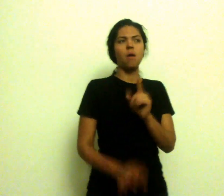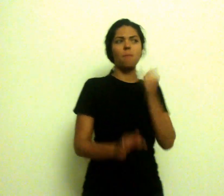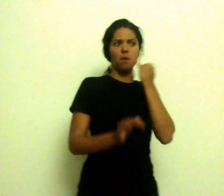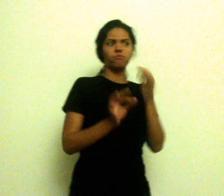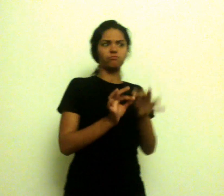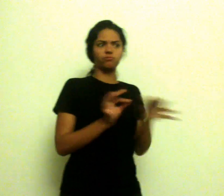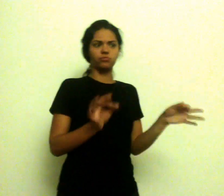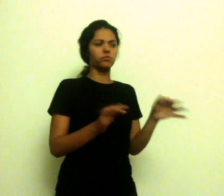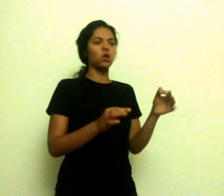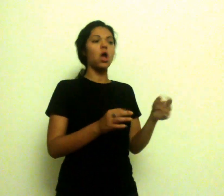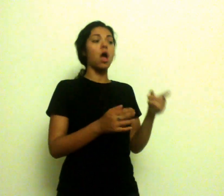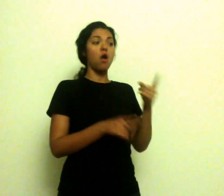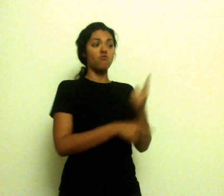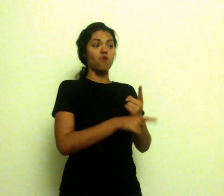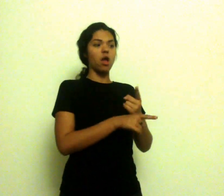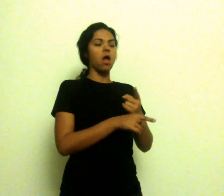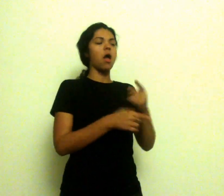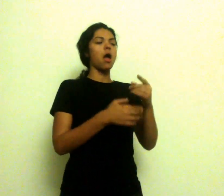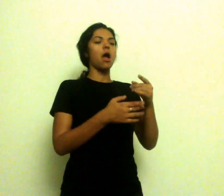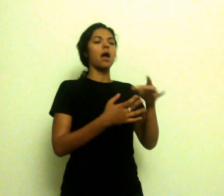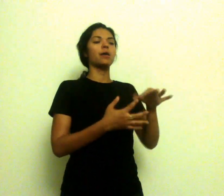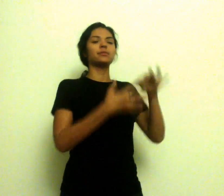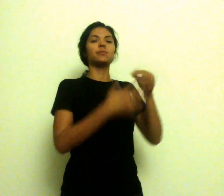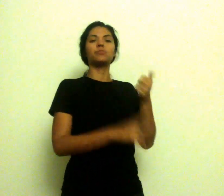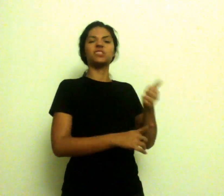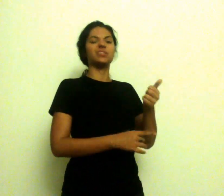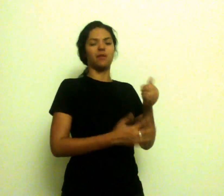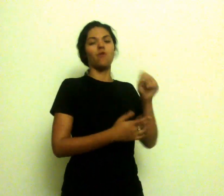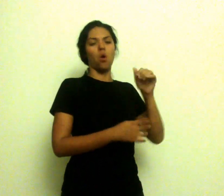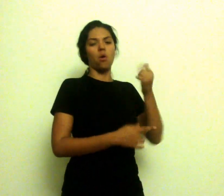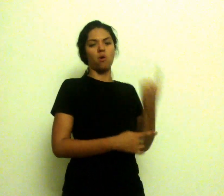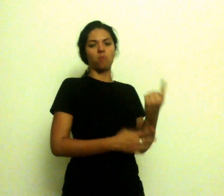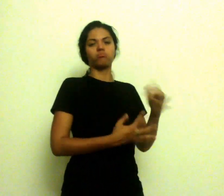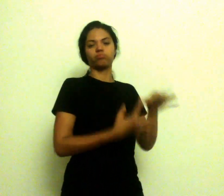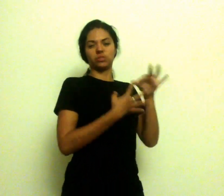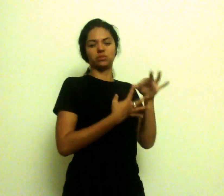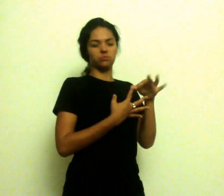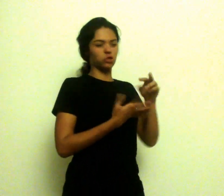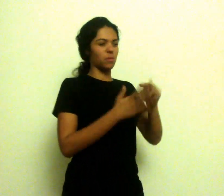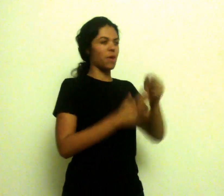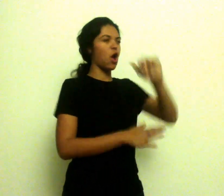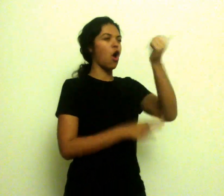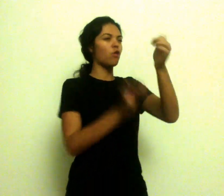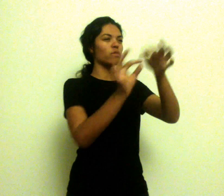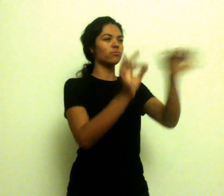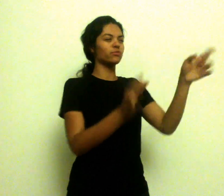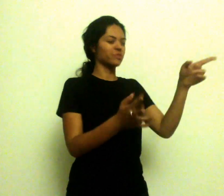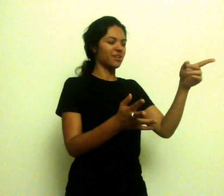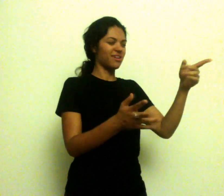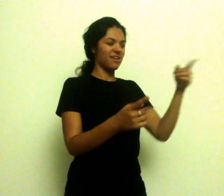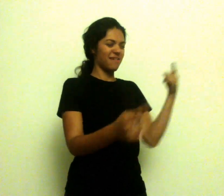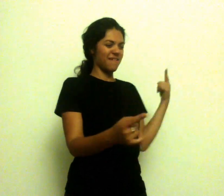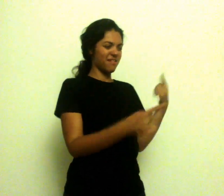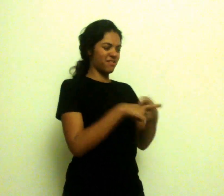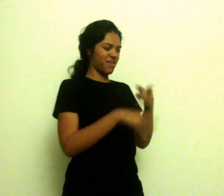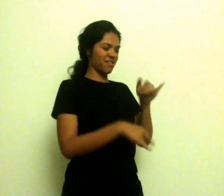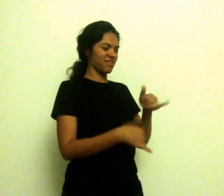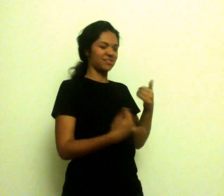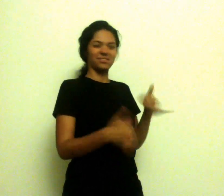And you know what? I'll say this to you as honestly as I can, and I see a mixed audience here. Asians, Middle